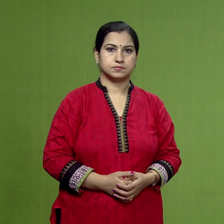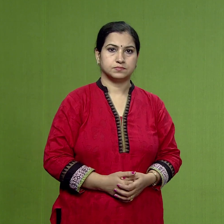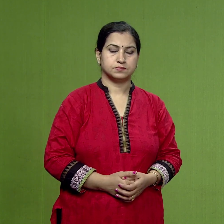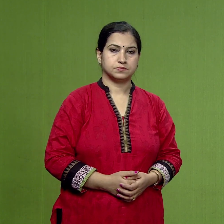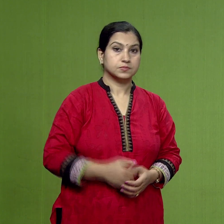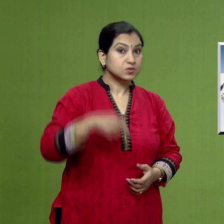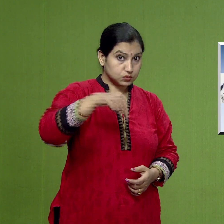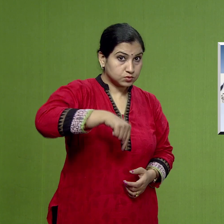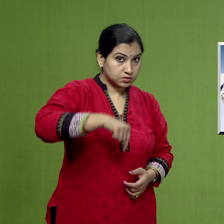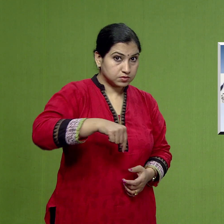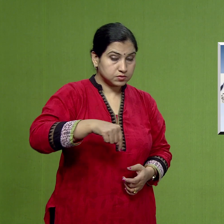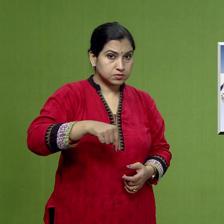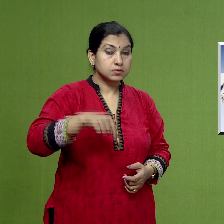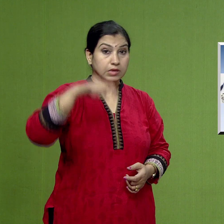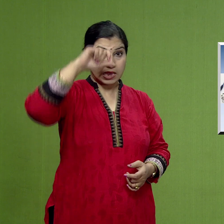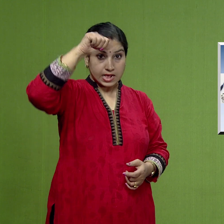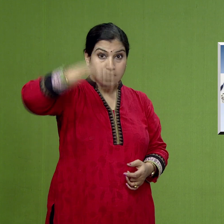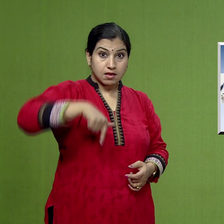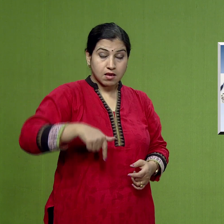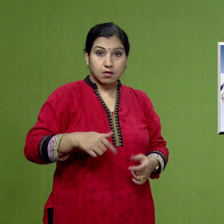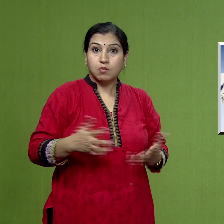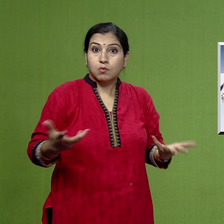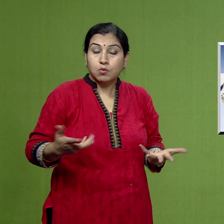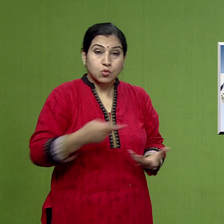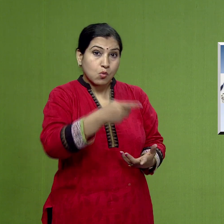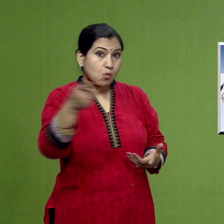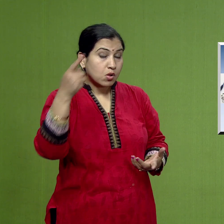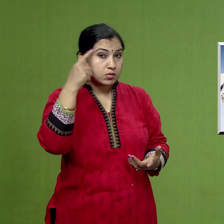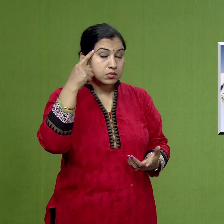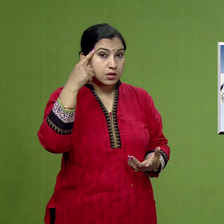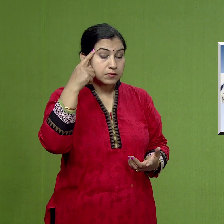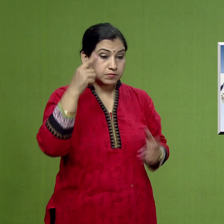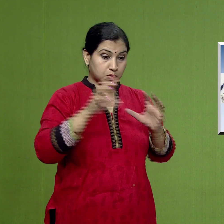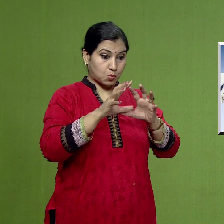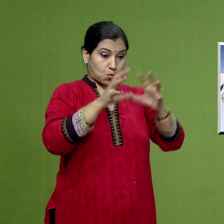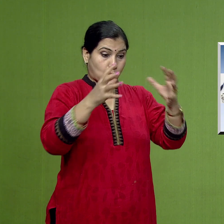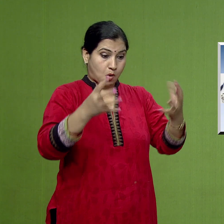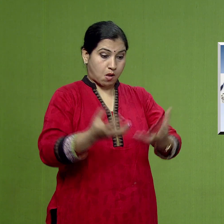Today, India is considered as a leading nation in the world